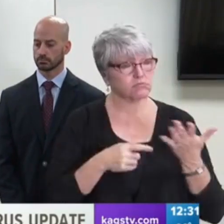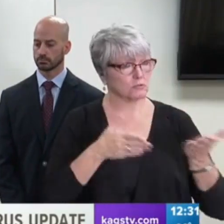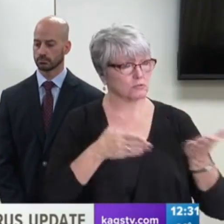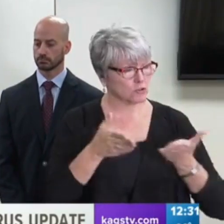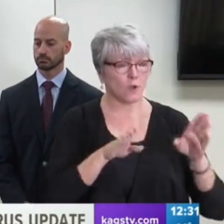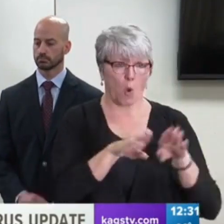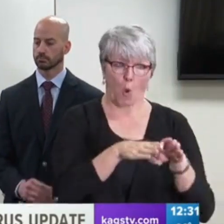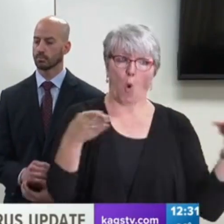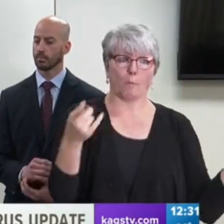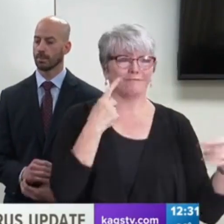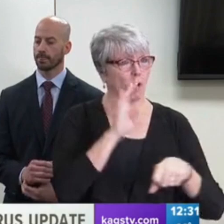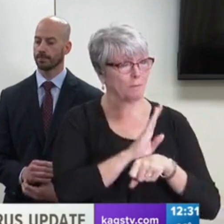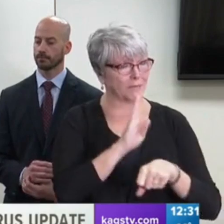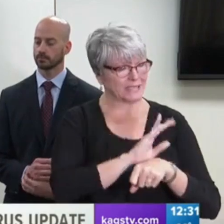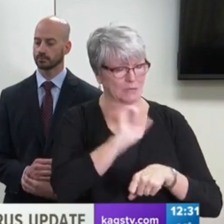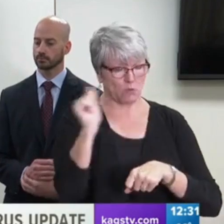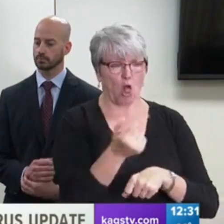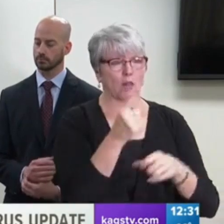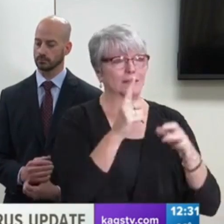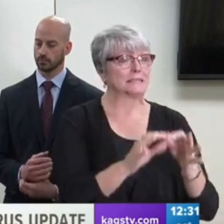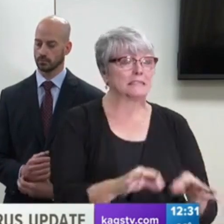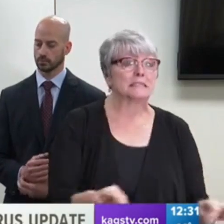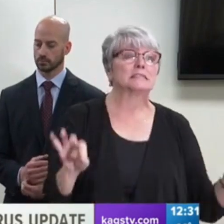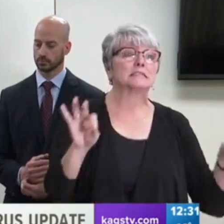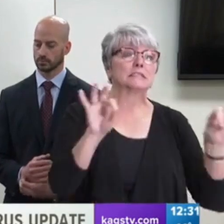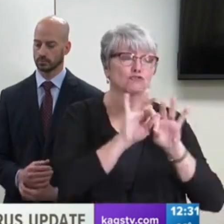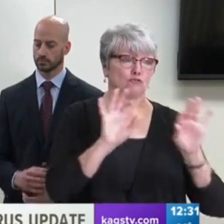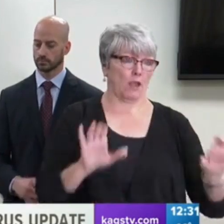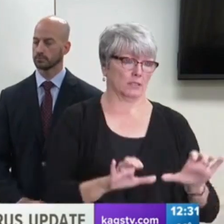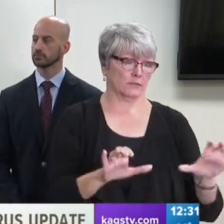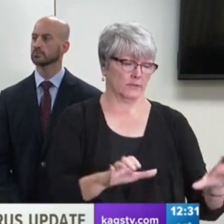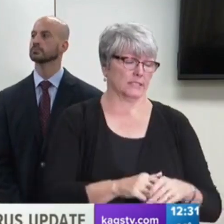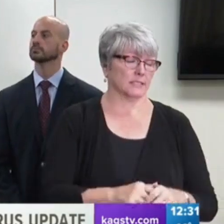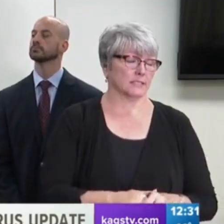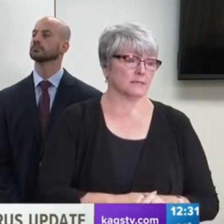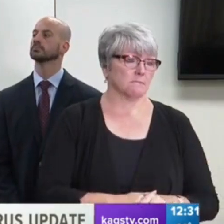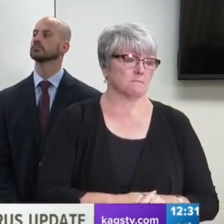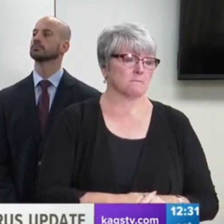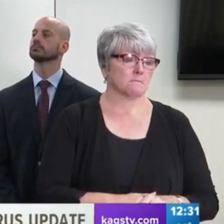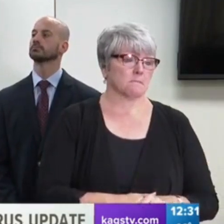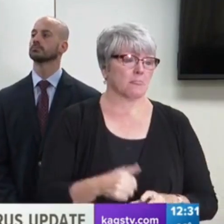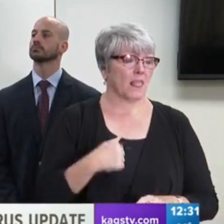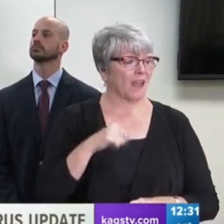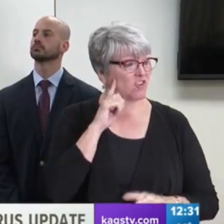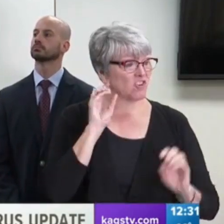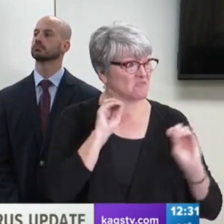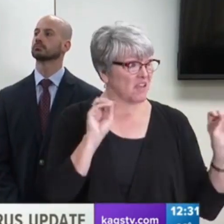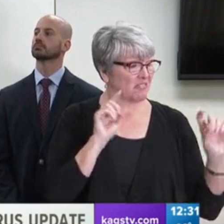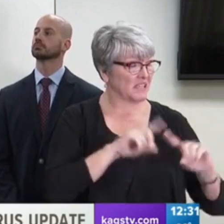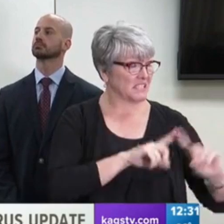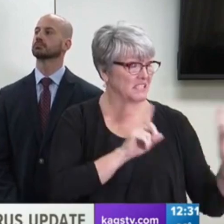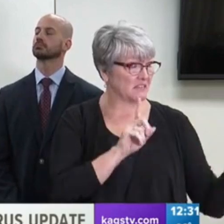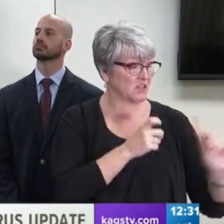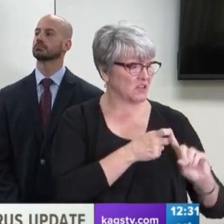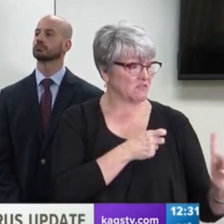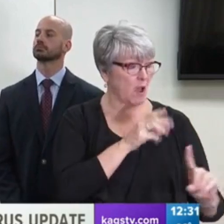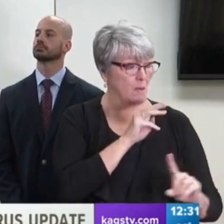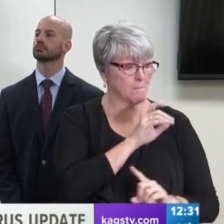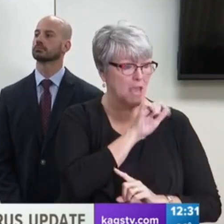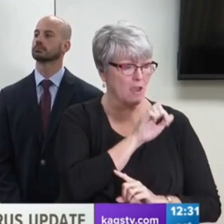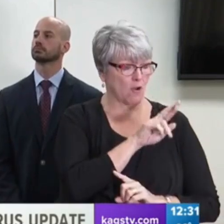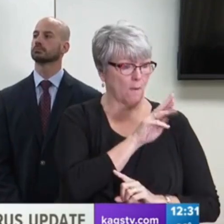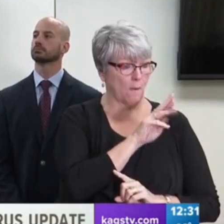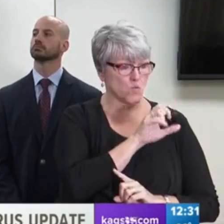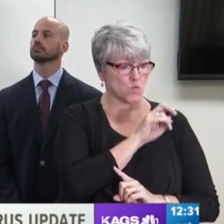that we are open for business with all those essential activities. I have heard nothing different from Mayor Mooney in